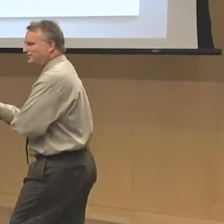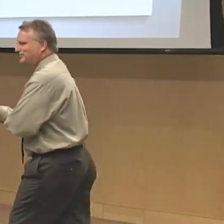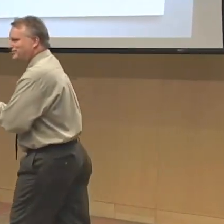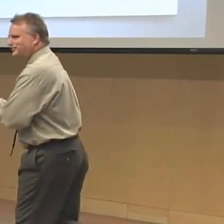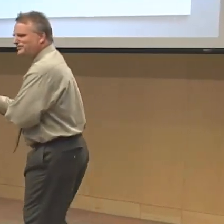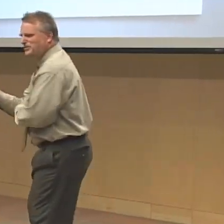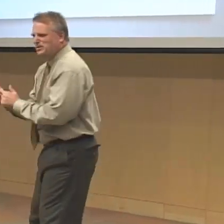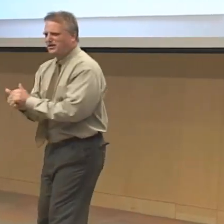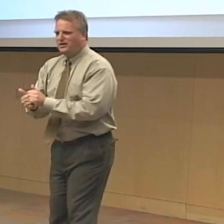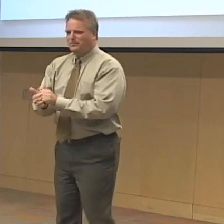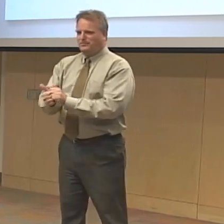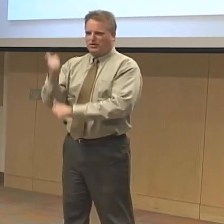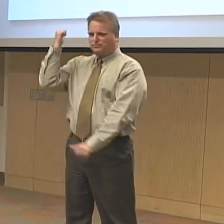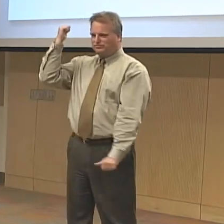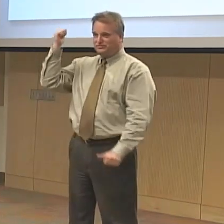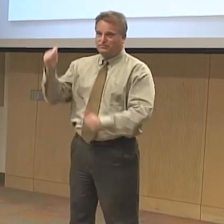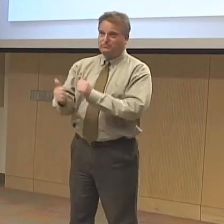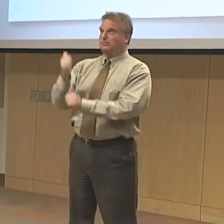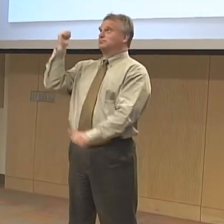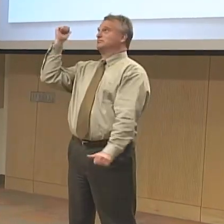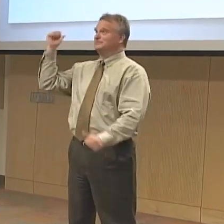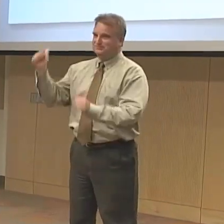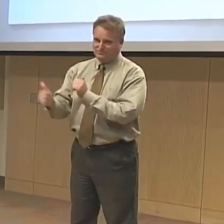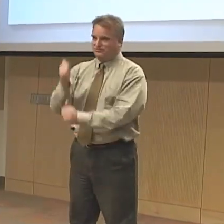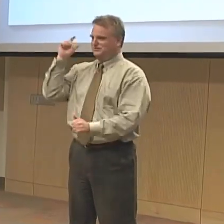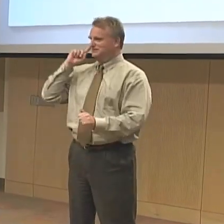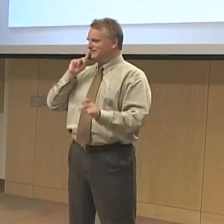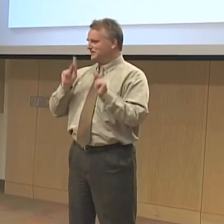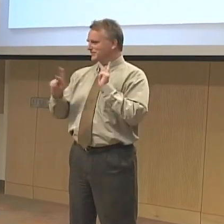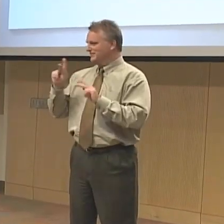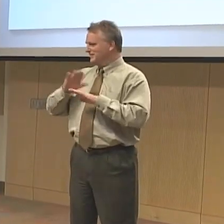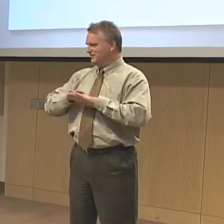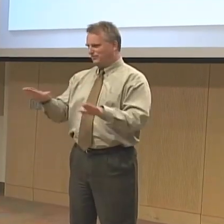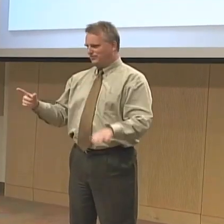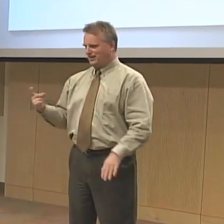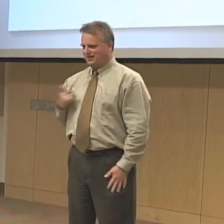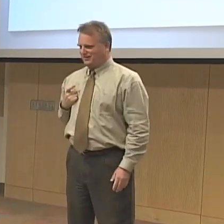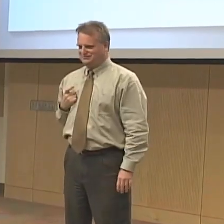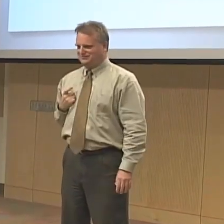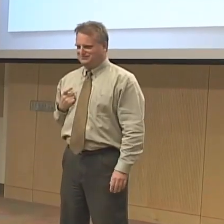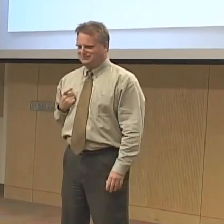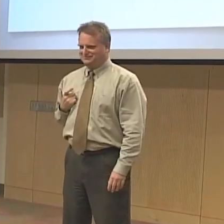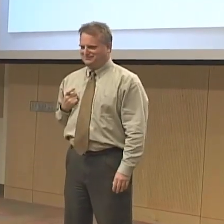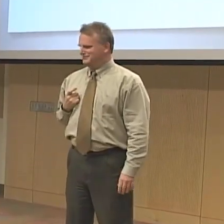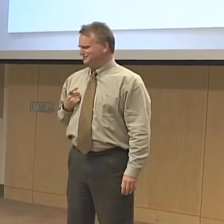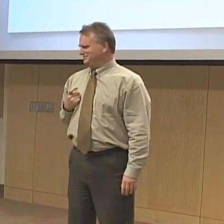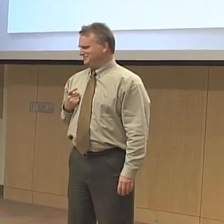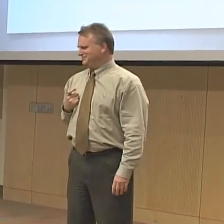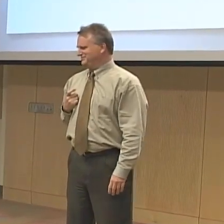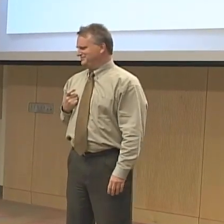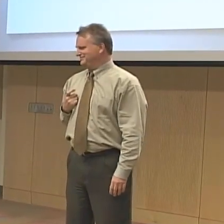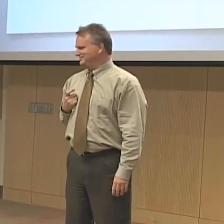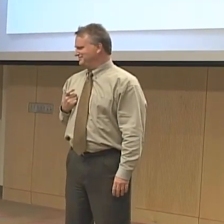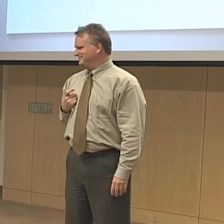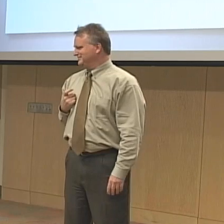Once or twice a year, I'm asked. Most deaf people don't ask me that question.